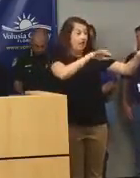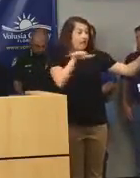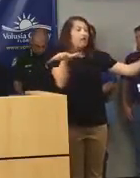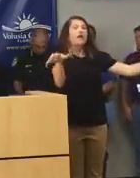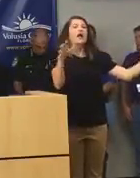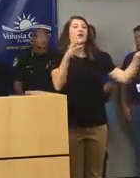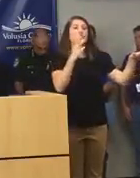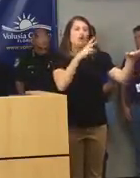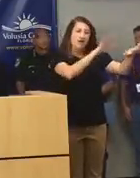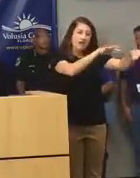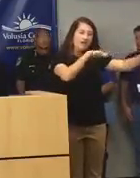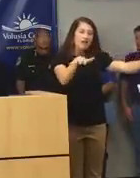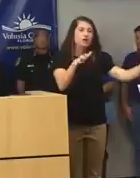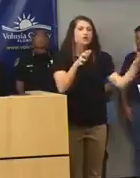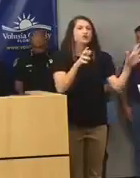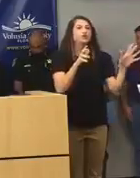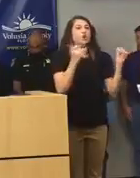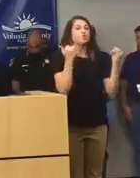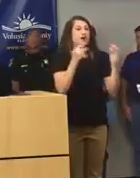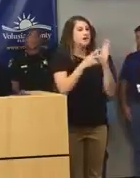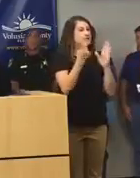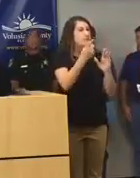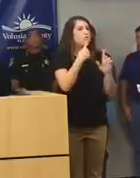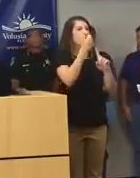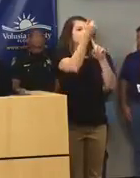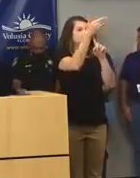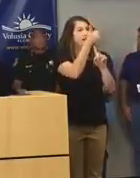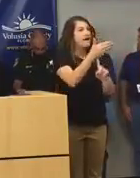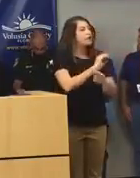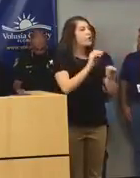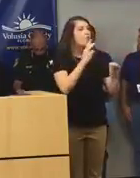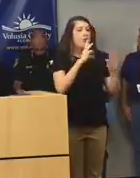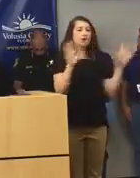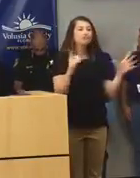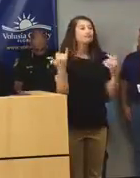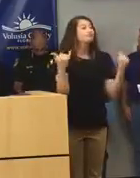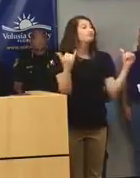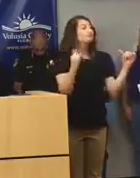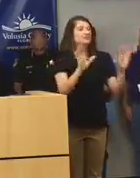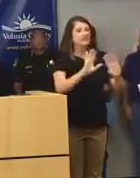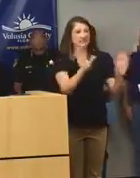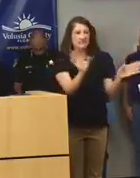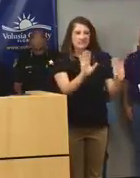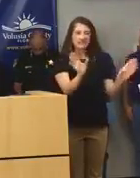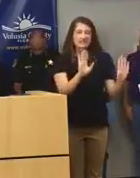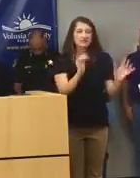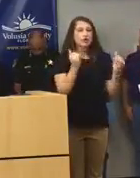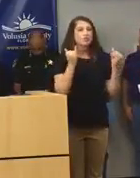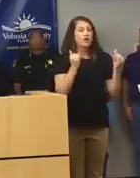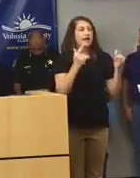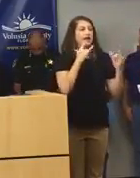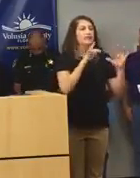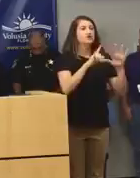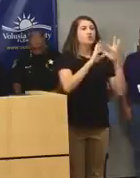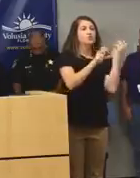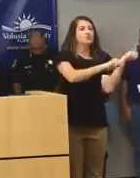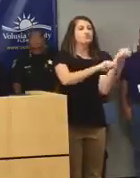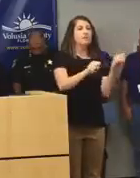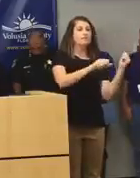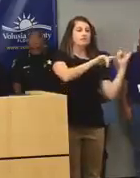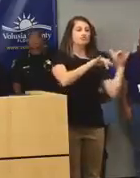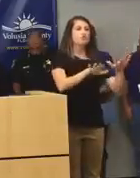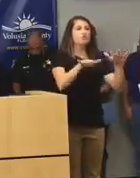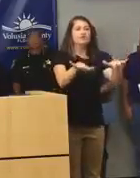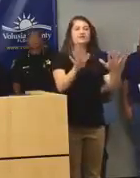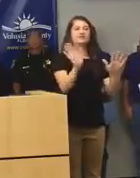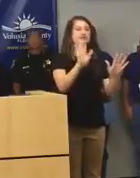water. Beach officials are flying double red flag and there should be no water activity. There also is a high rip current risk.